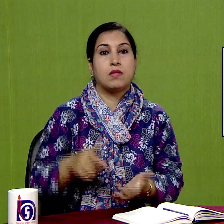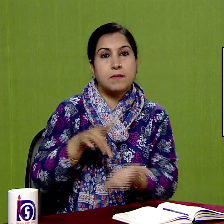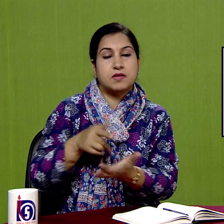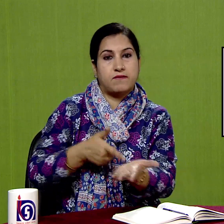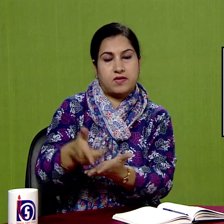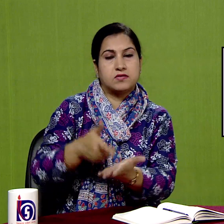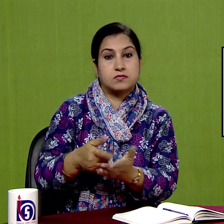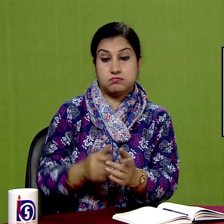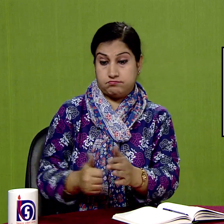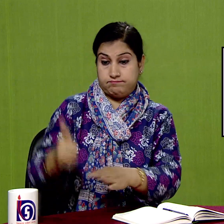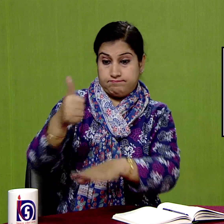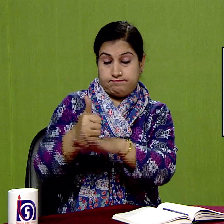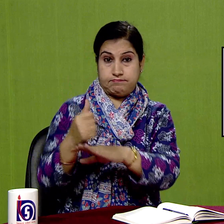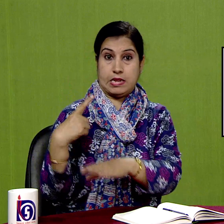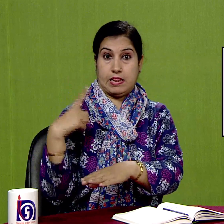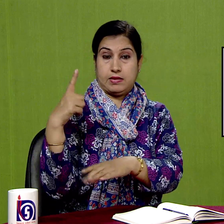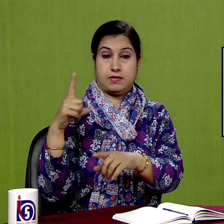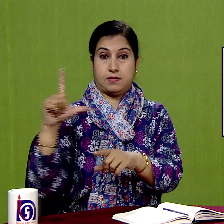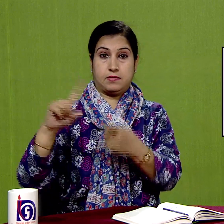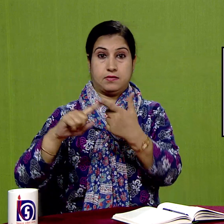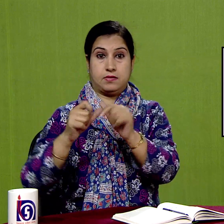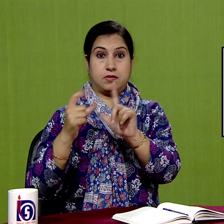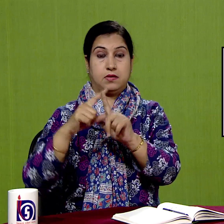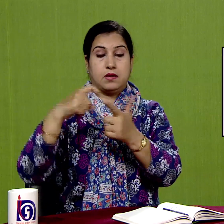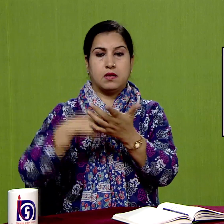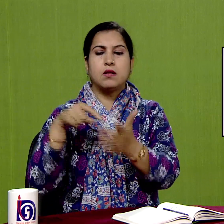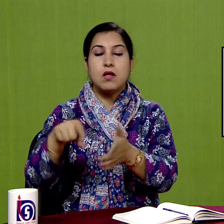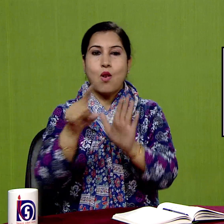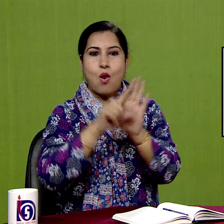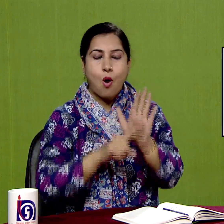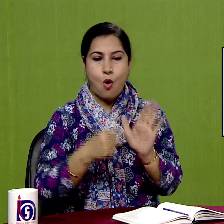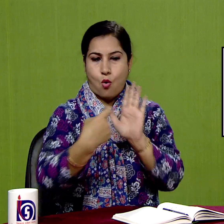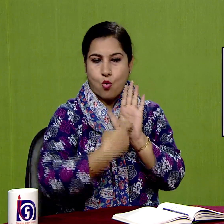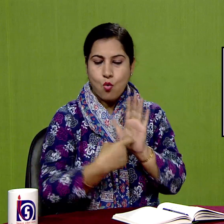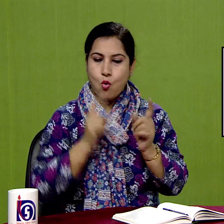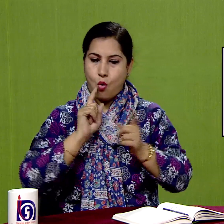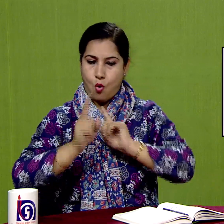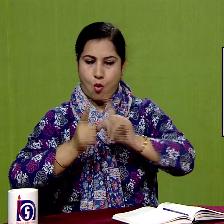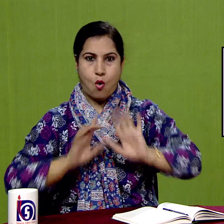The leader looked after the law and order of the